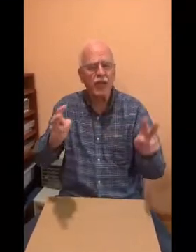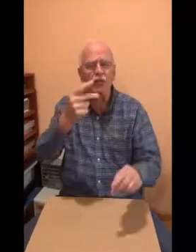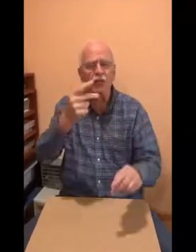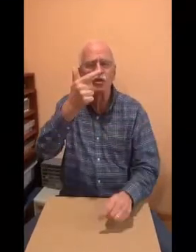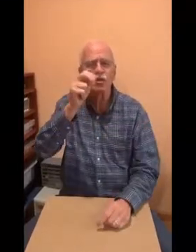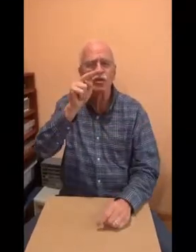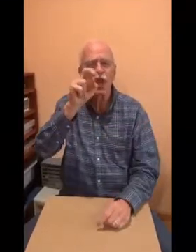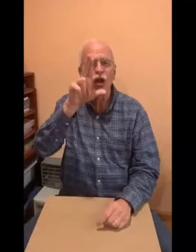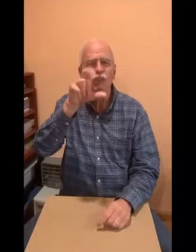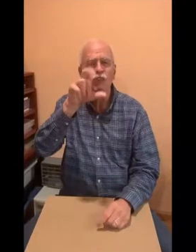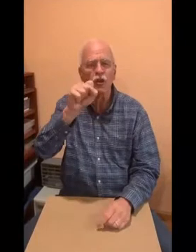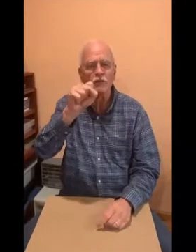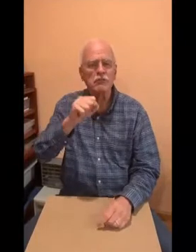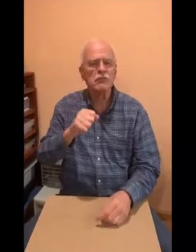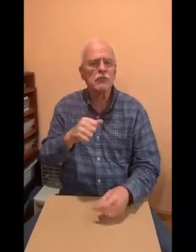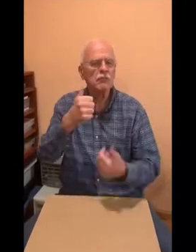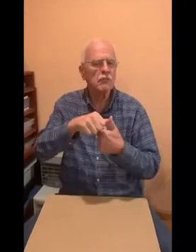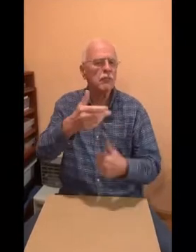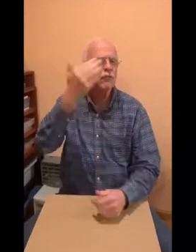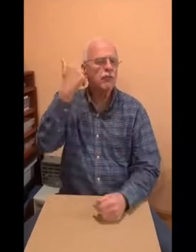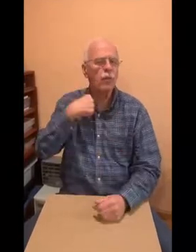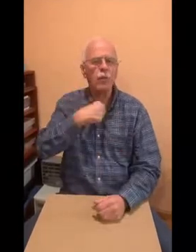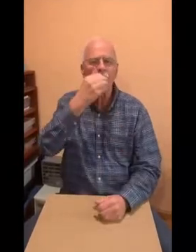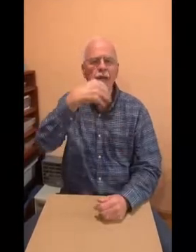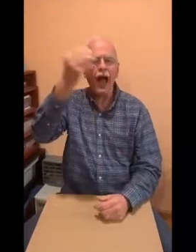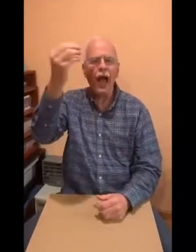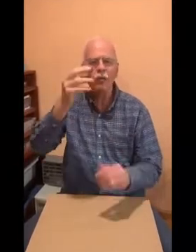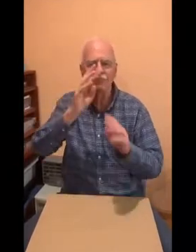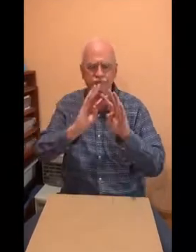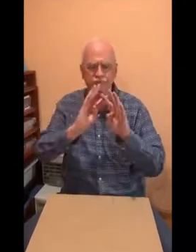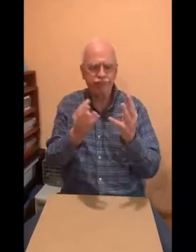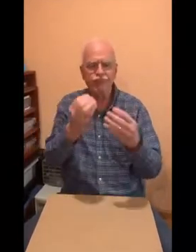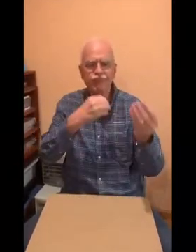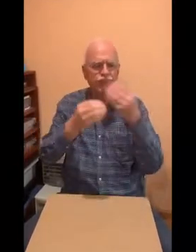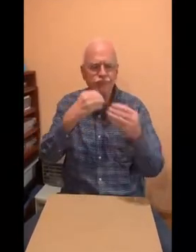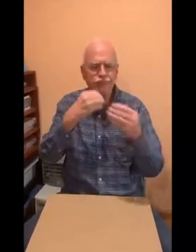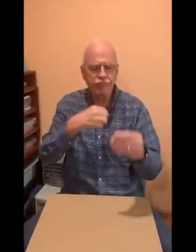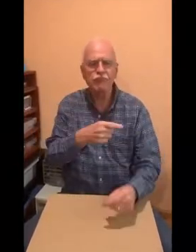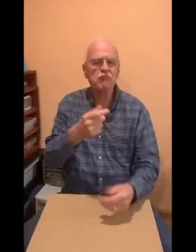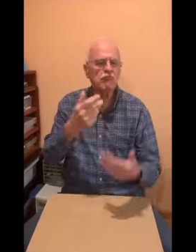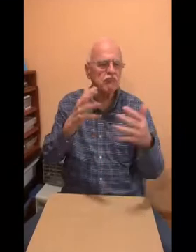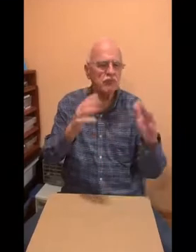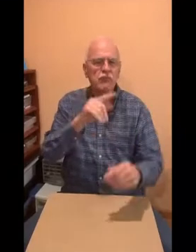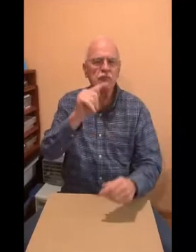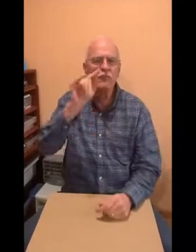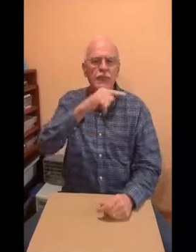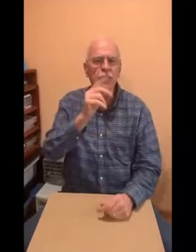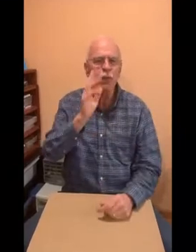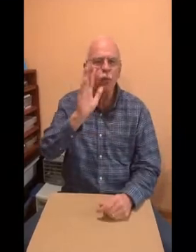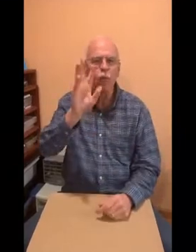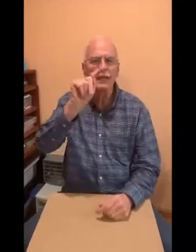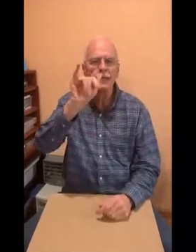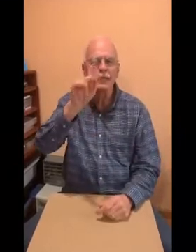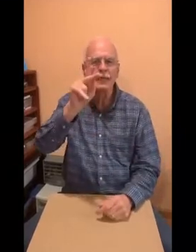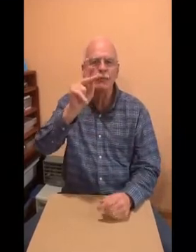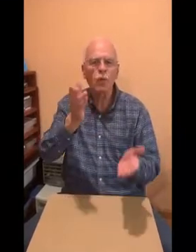Dan said, Dan was also very gregarious and generous. We went out and